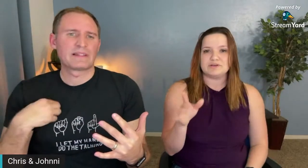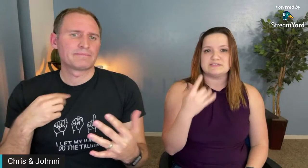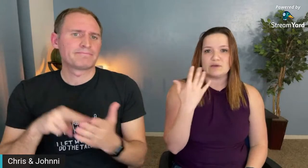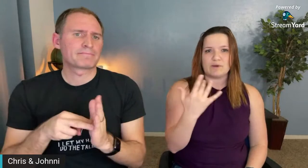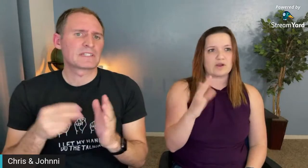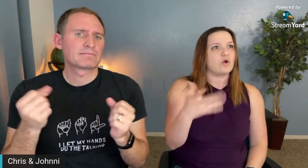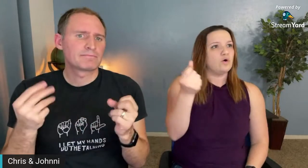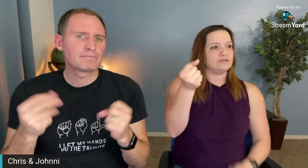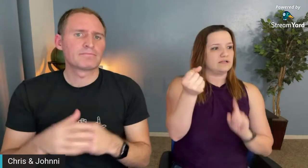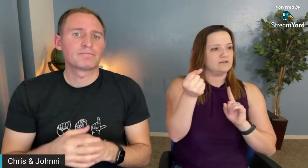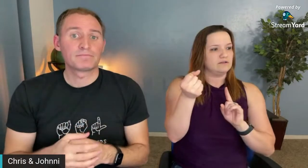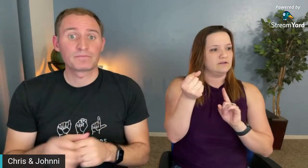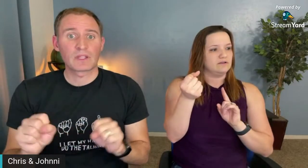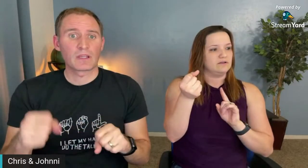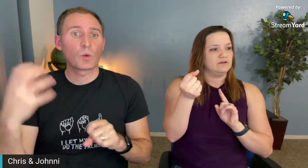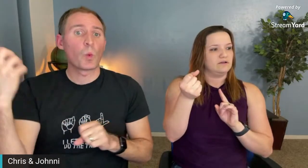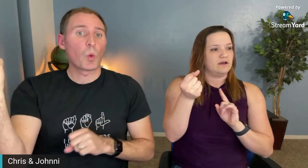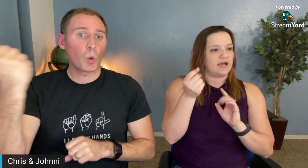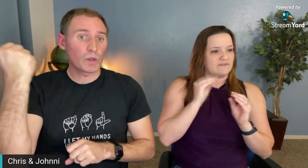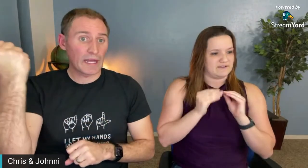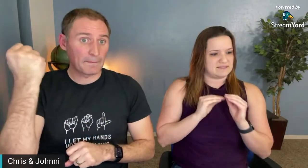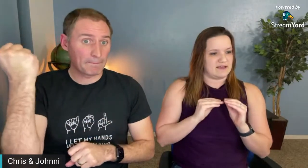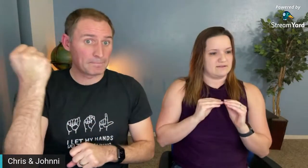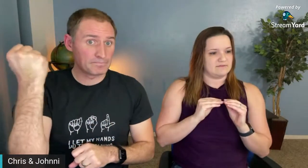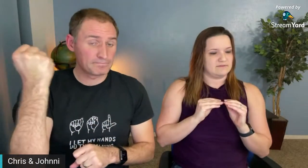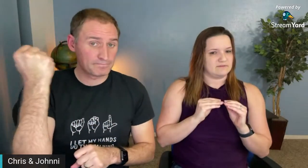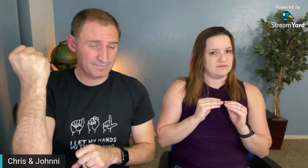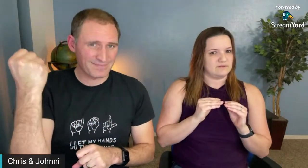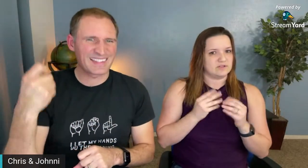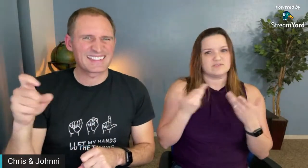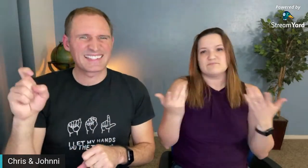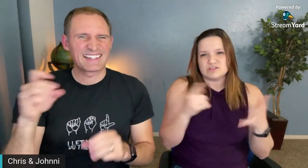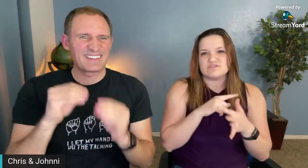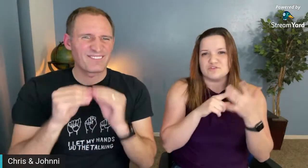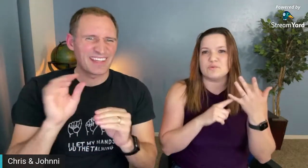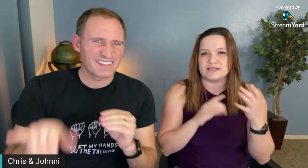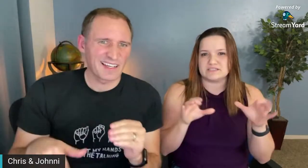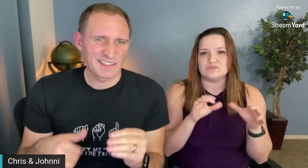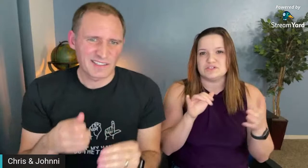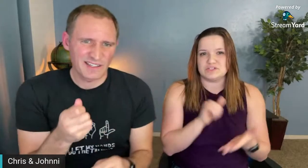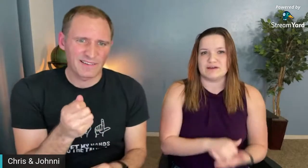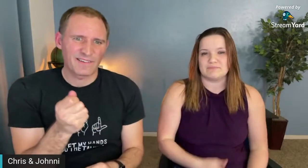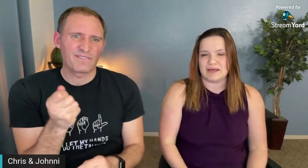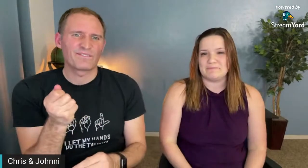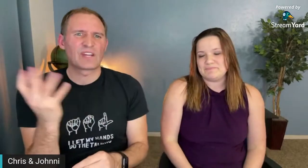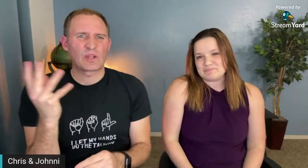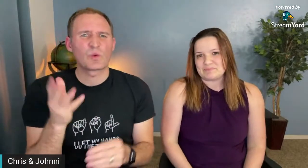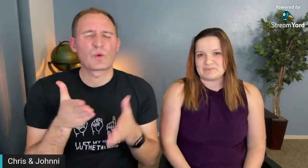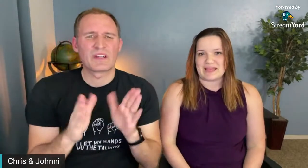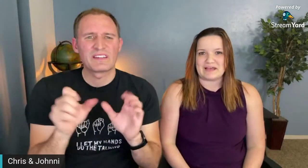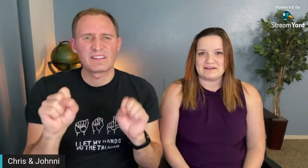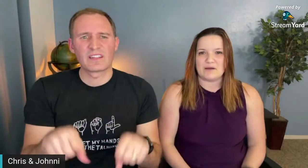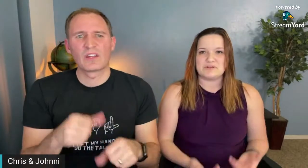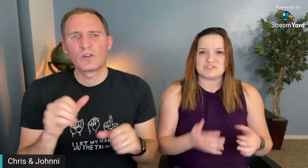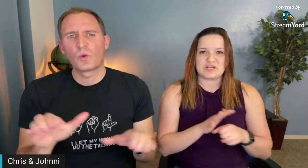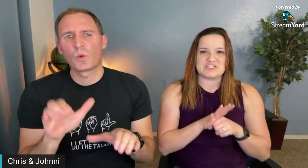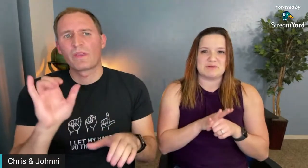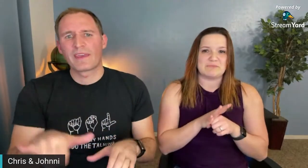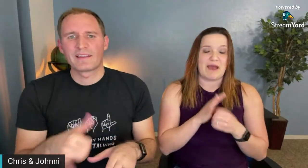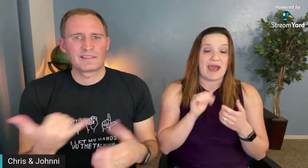say wait or hold on. I gotta fix that. There's a few ways you can do it, but yeah, I wouldn't stress so much about